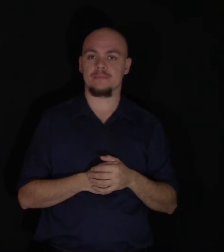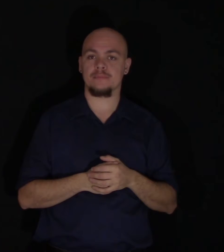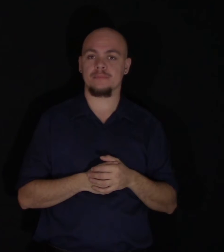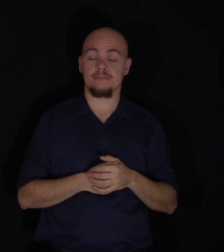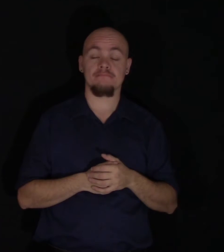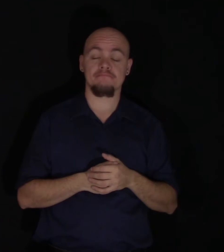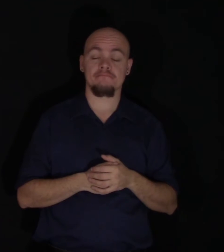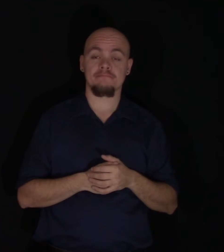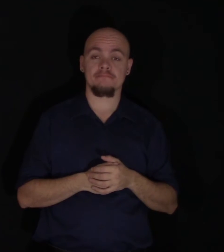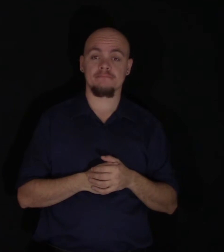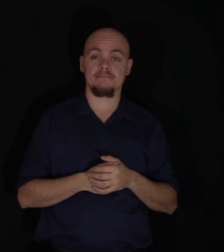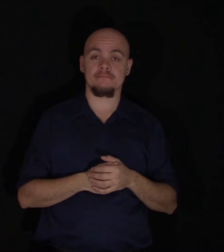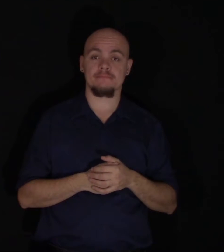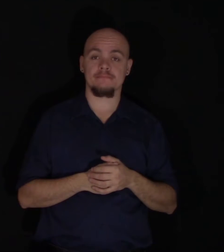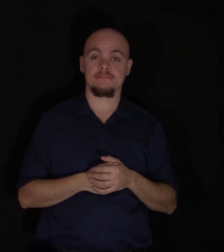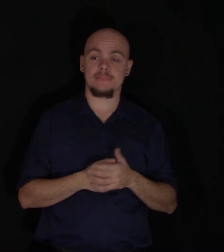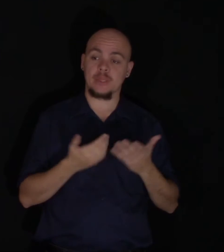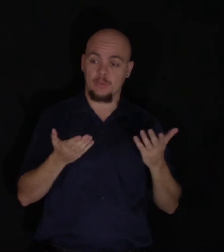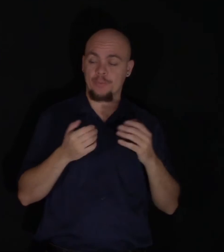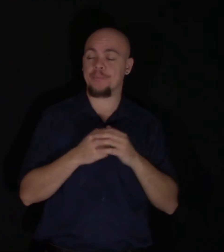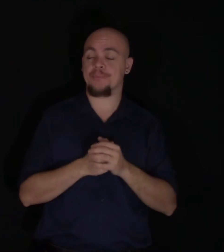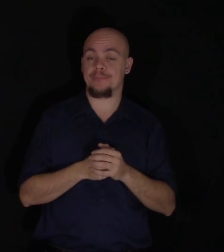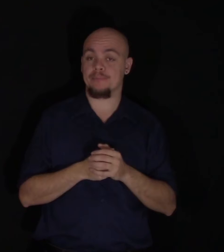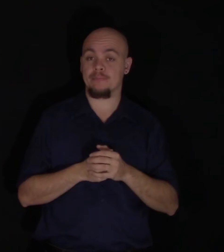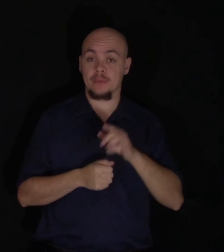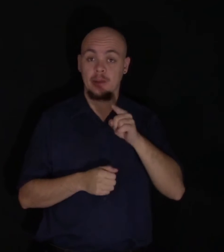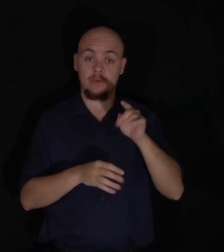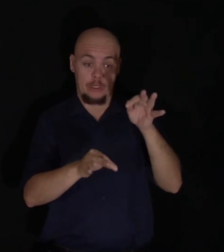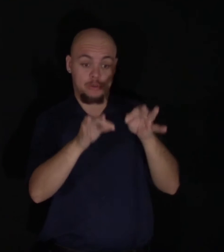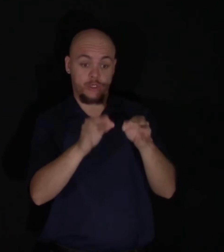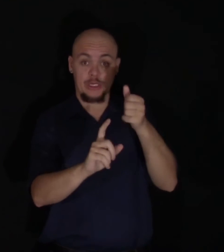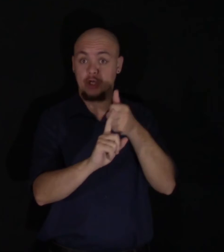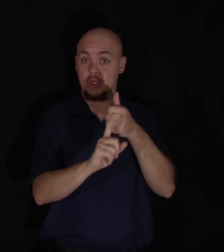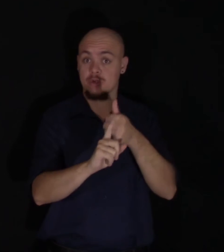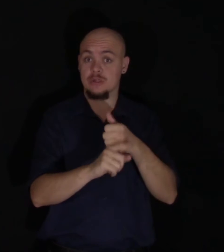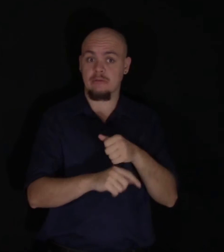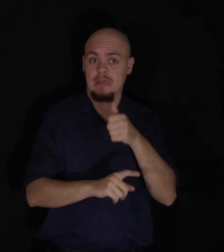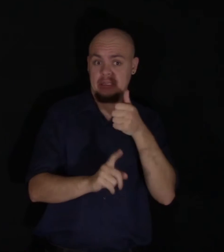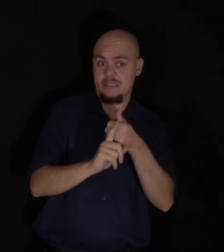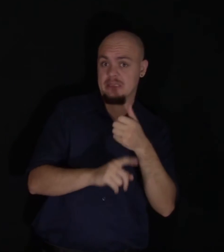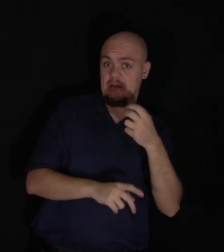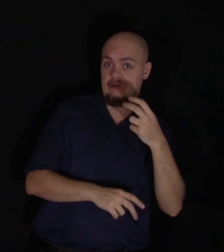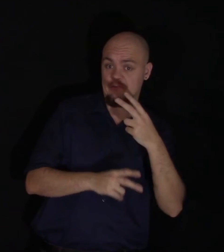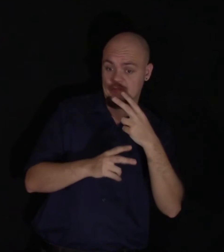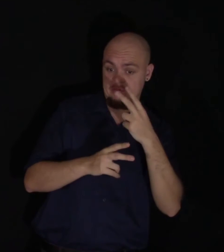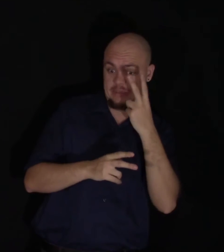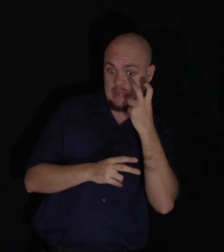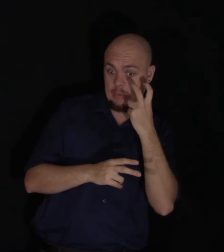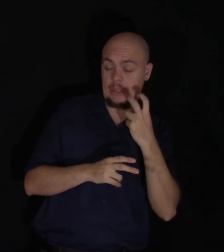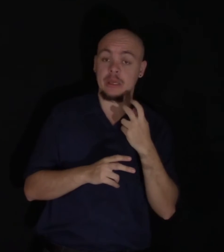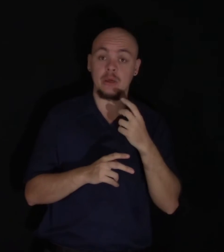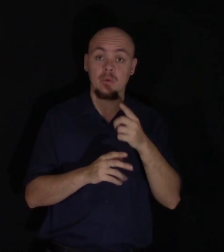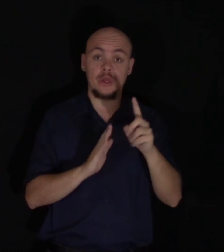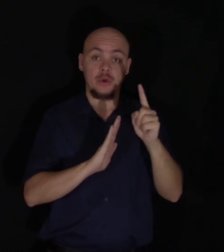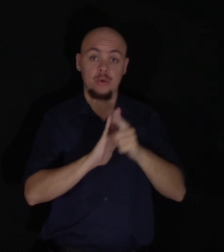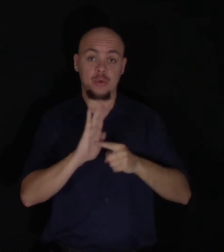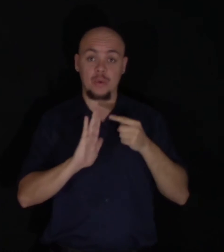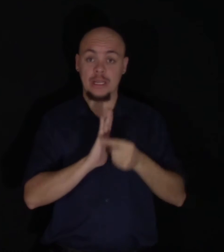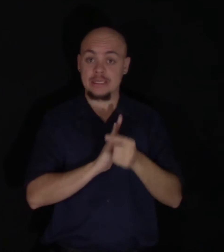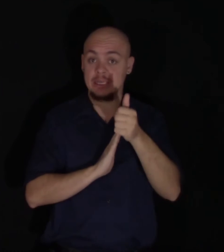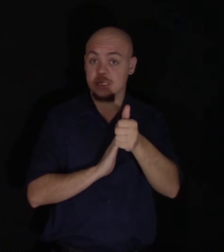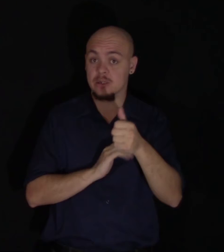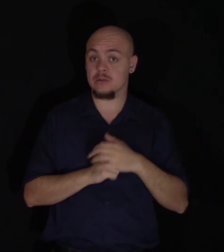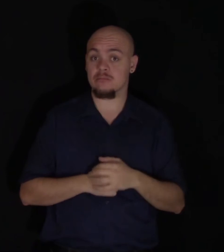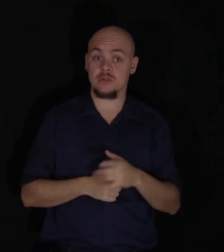Open your eyes. So, were you judging? Were you self-doubting? Were you criticizing? Did you feel